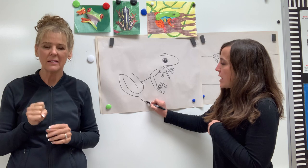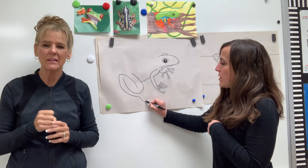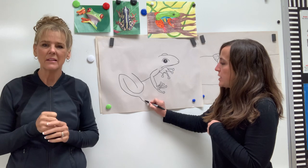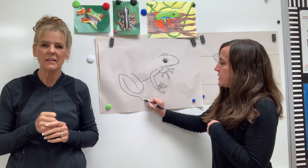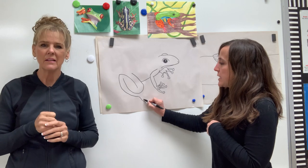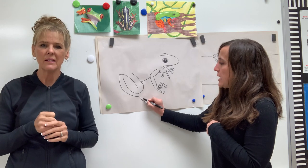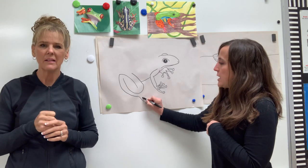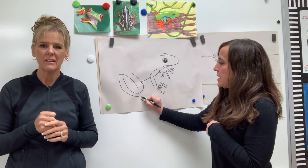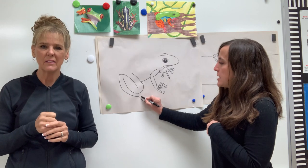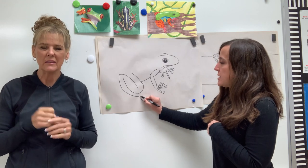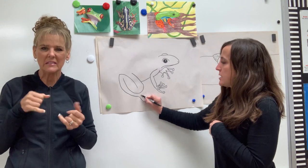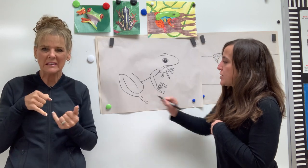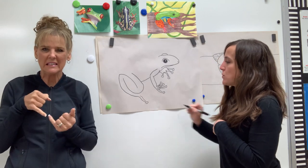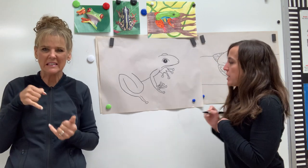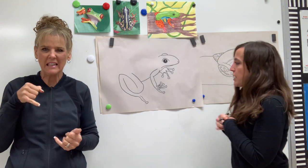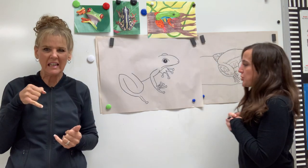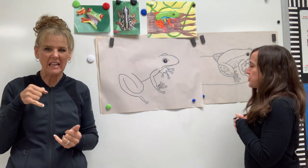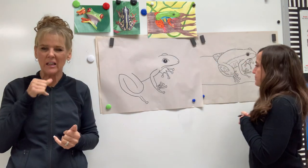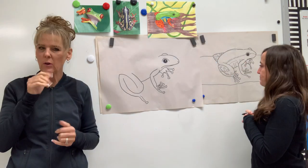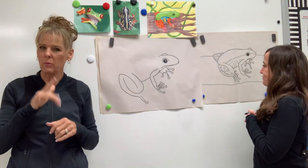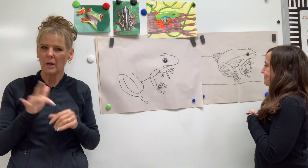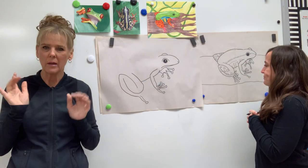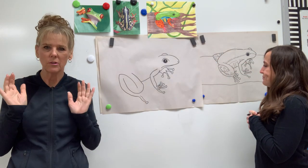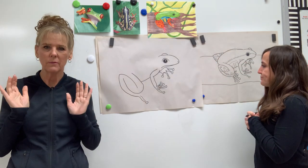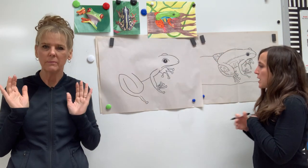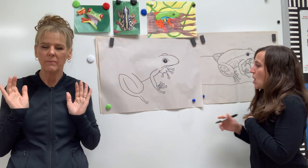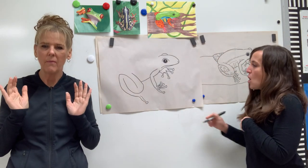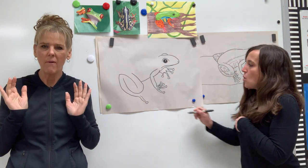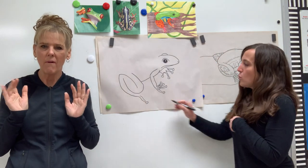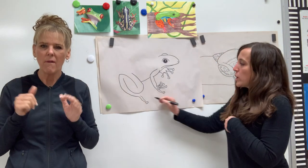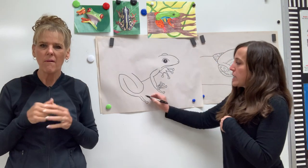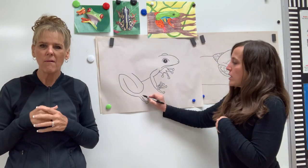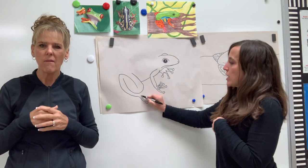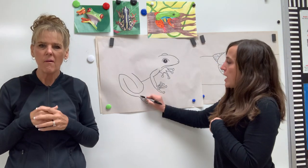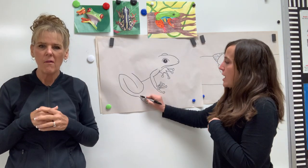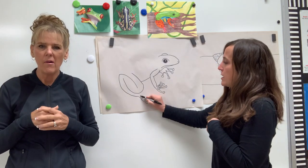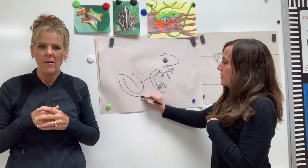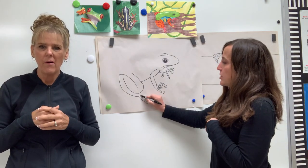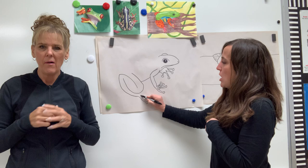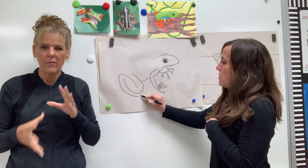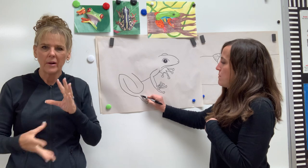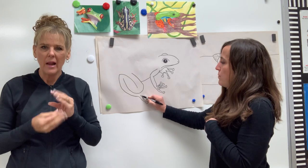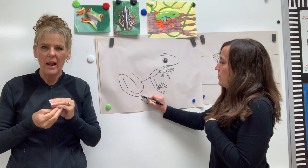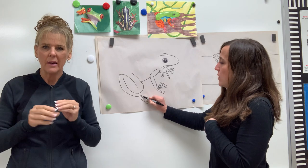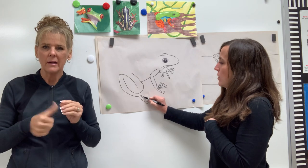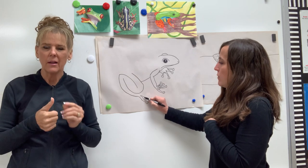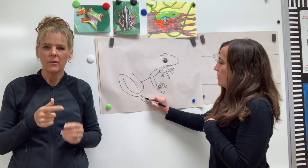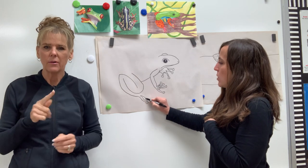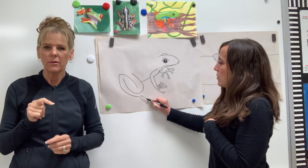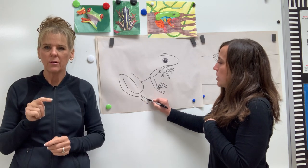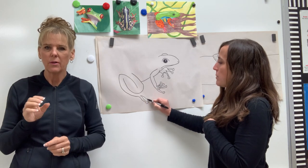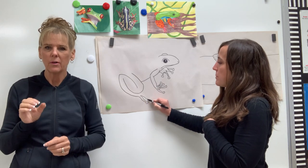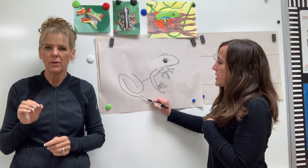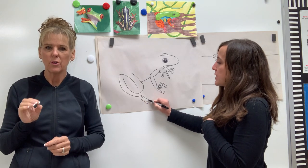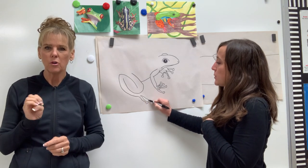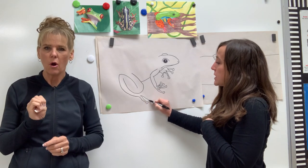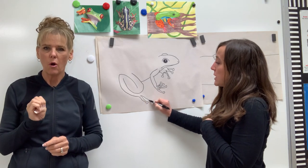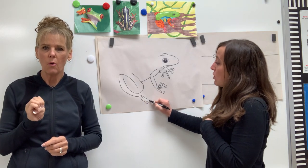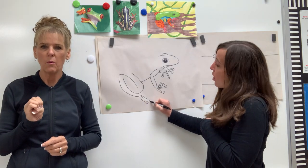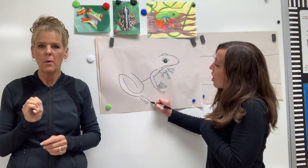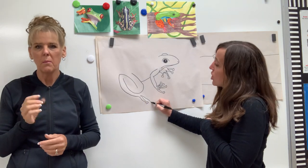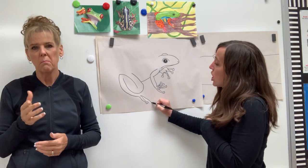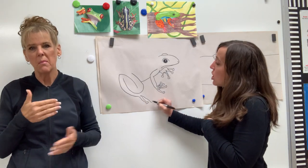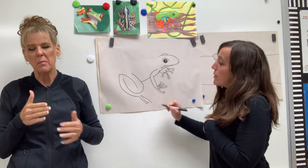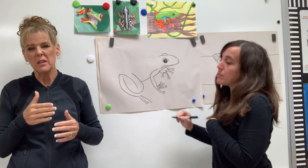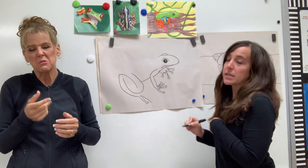it very skinny and don't touch. We are gonna add another toe forward. Maybe this one's